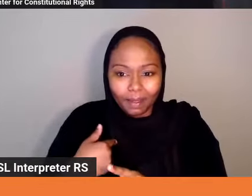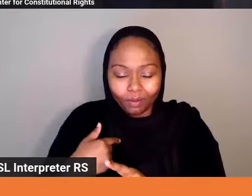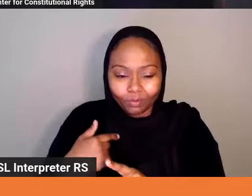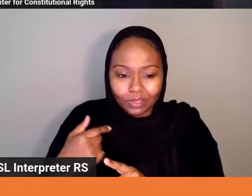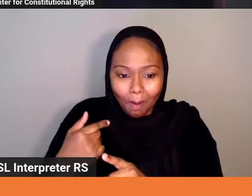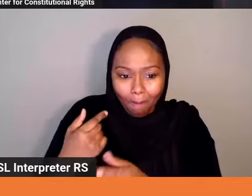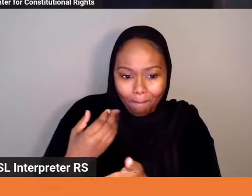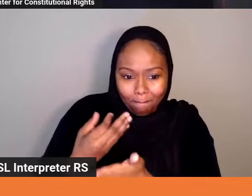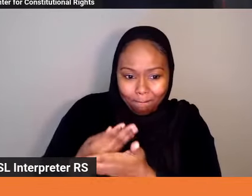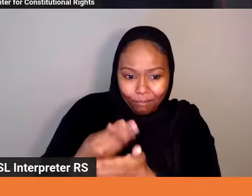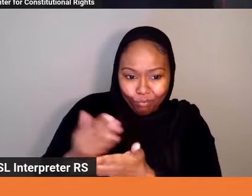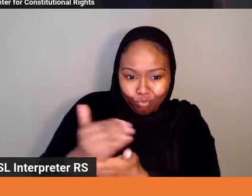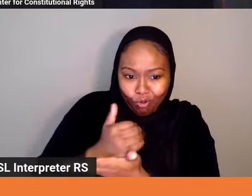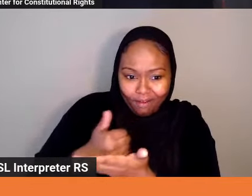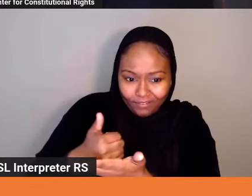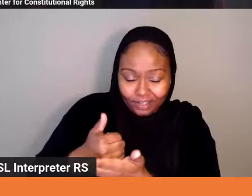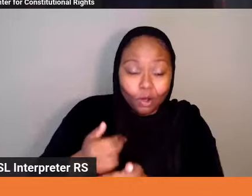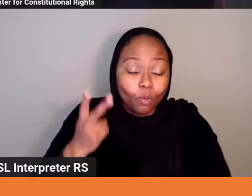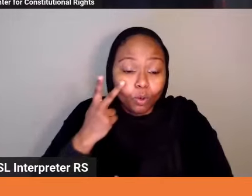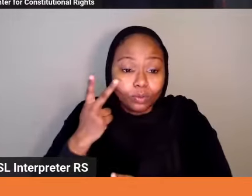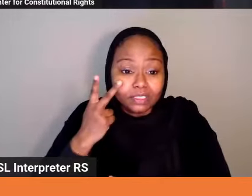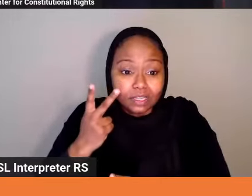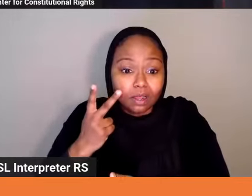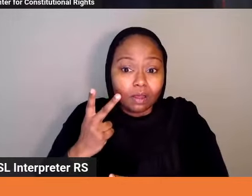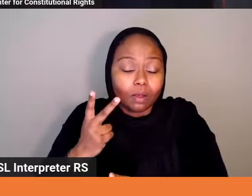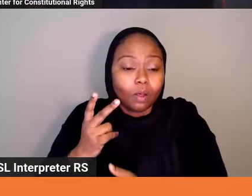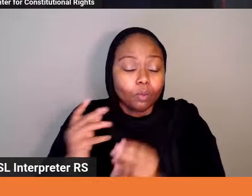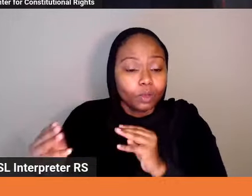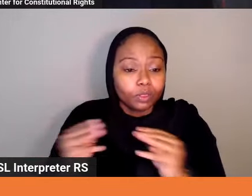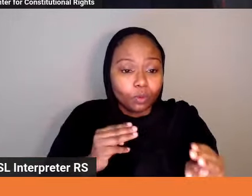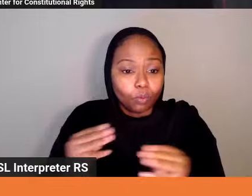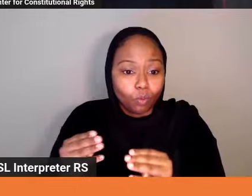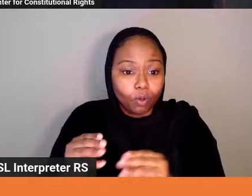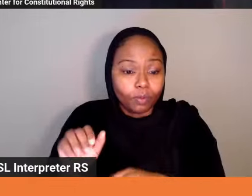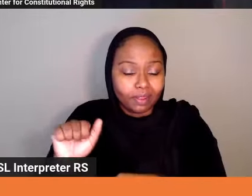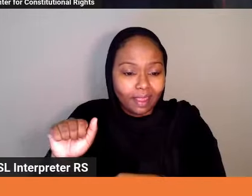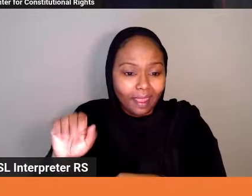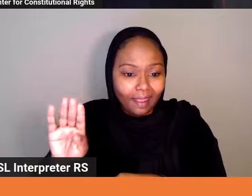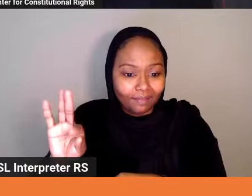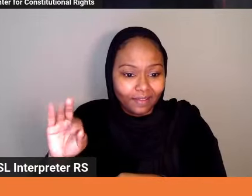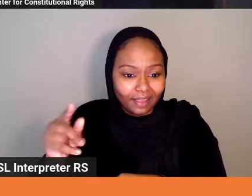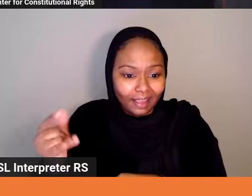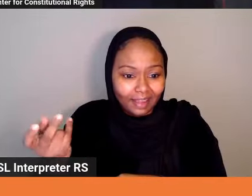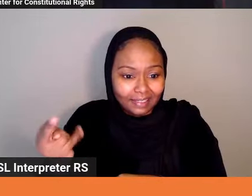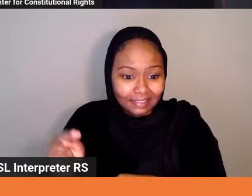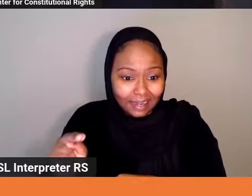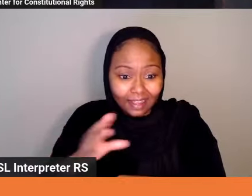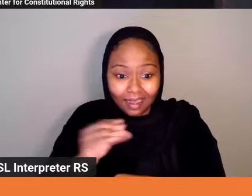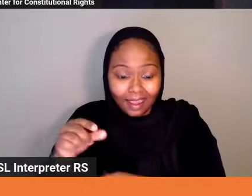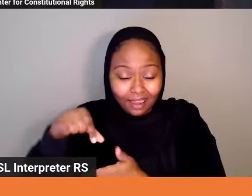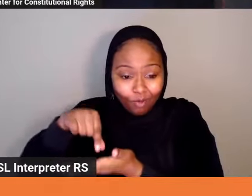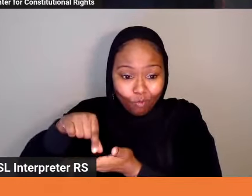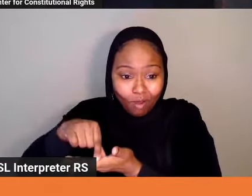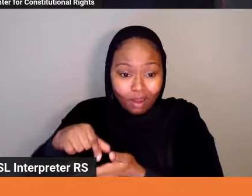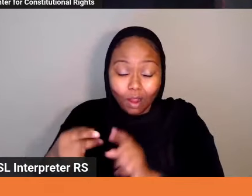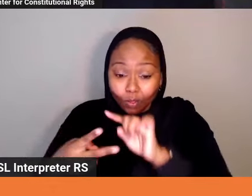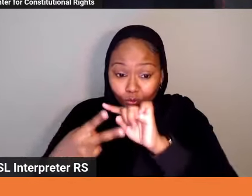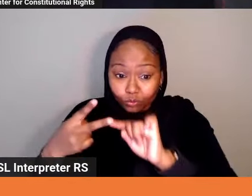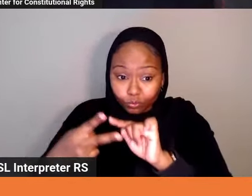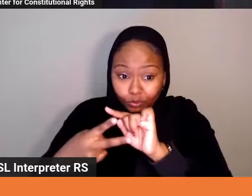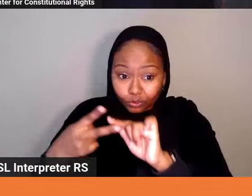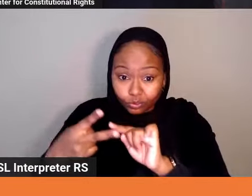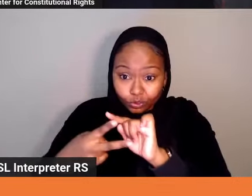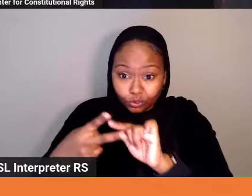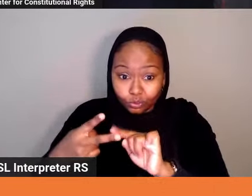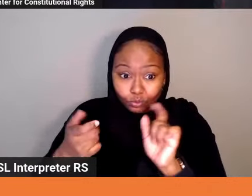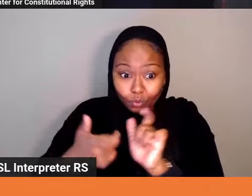we saw in the war in Afghanistan and the war in Iraq was that these were the two biggest